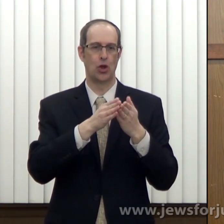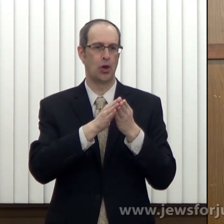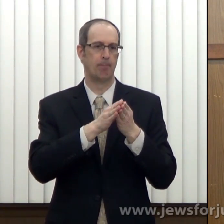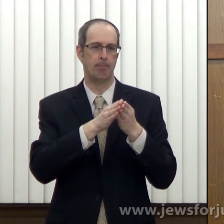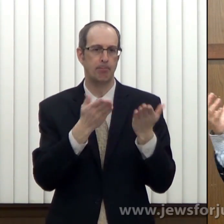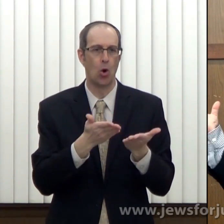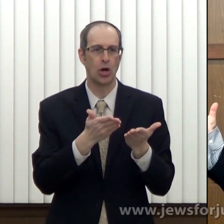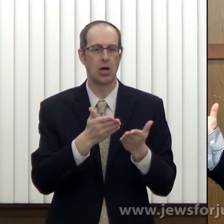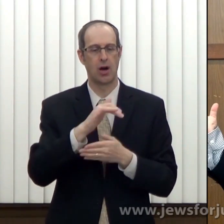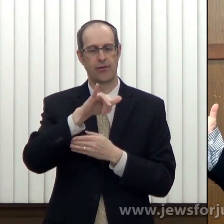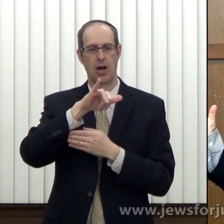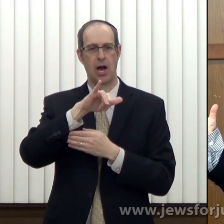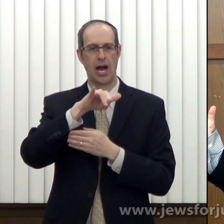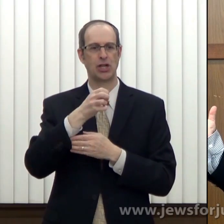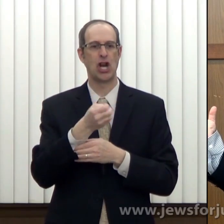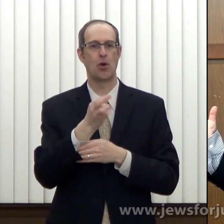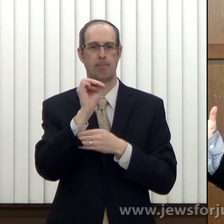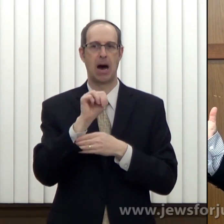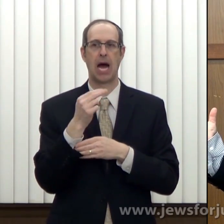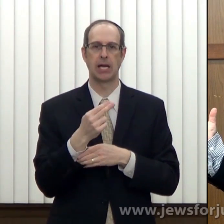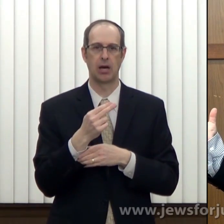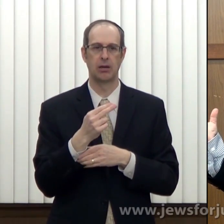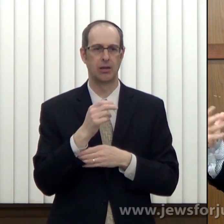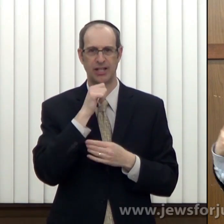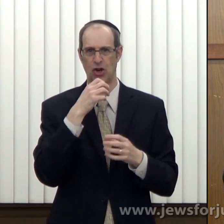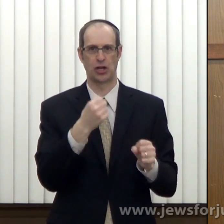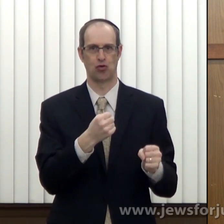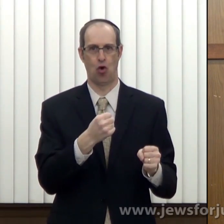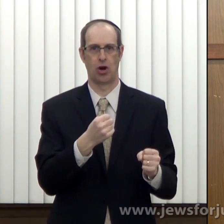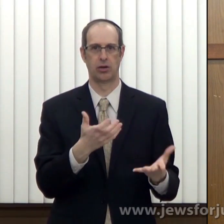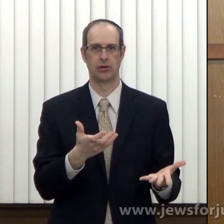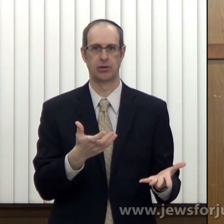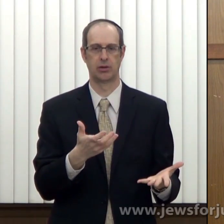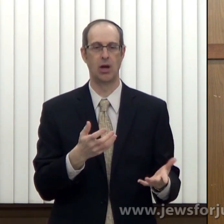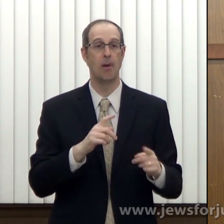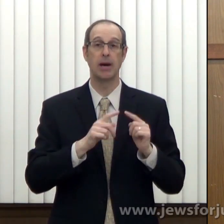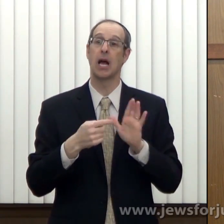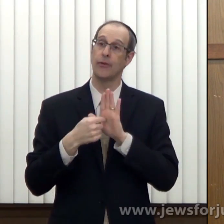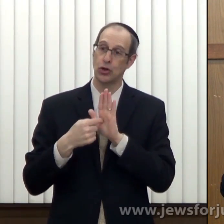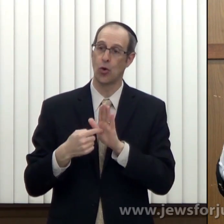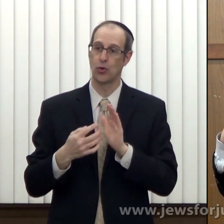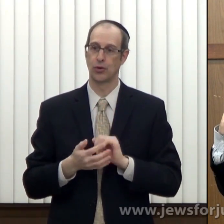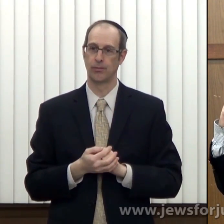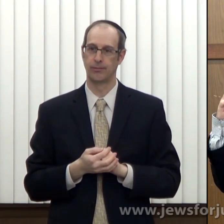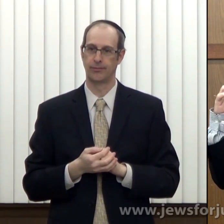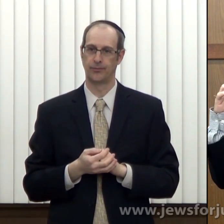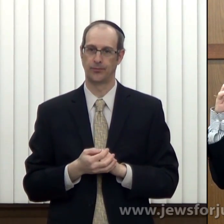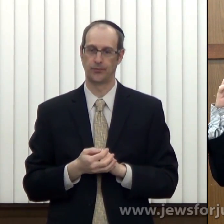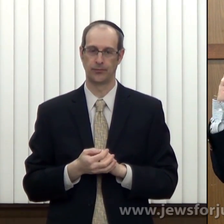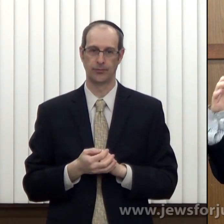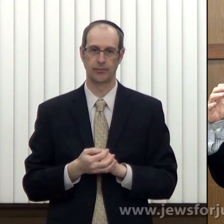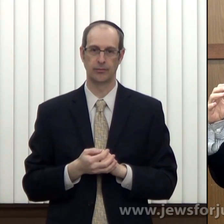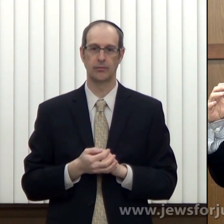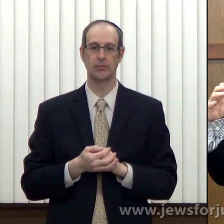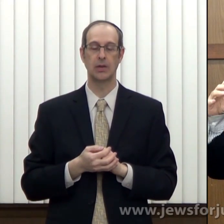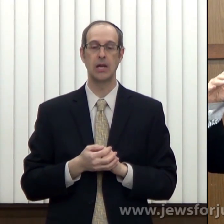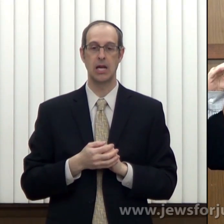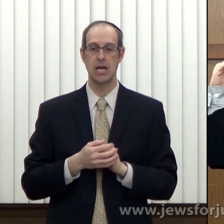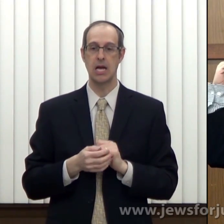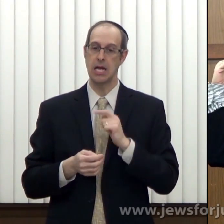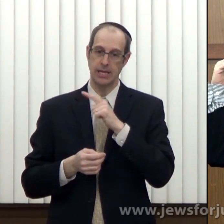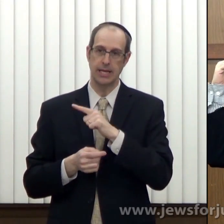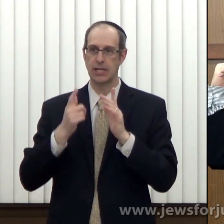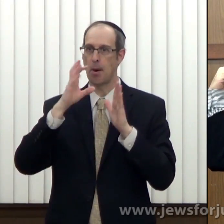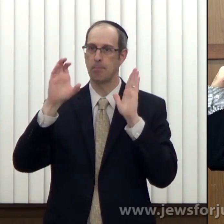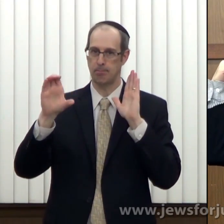Jeremiah, that's not so strong. But what I've shown you is it's a picture